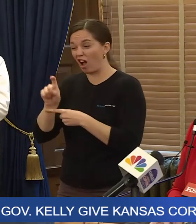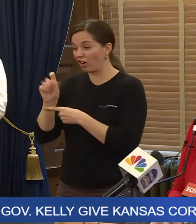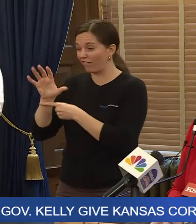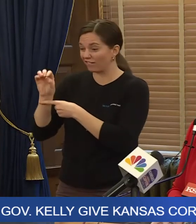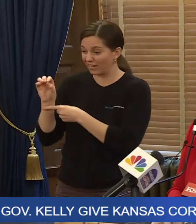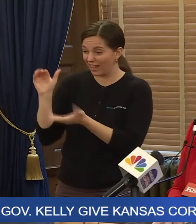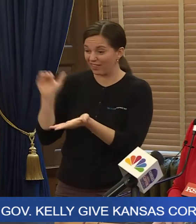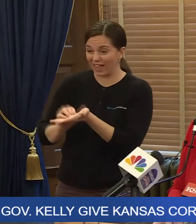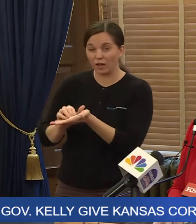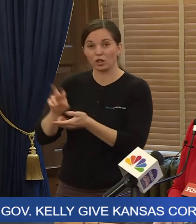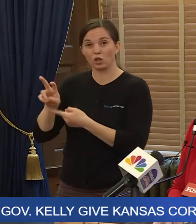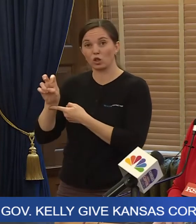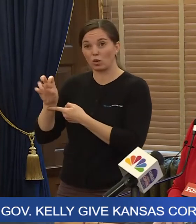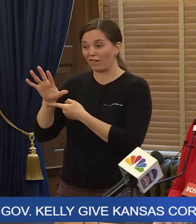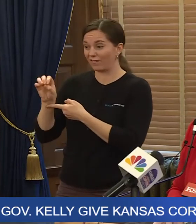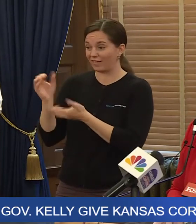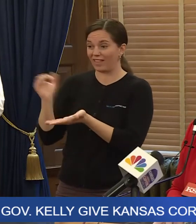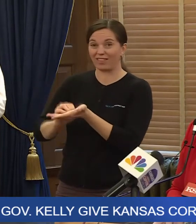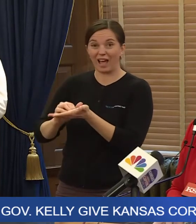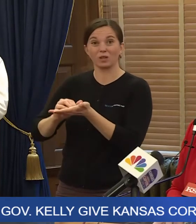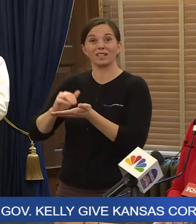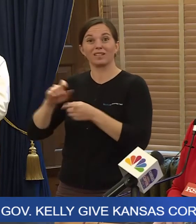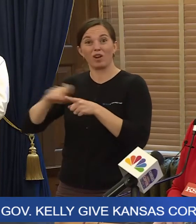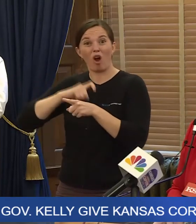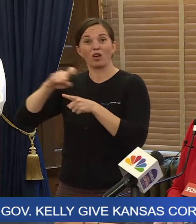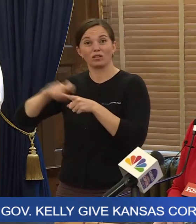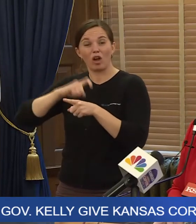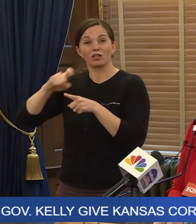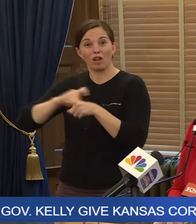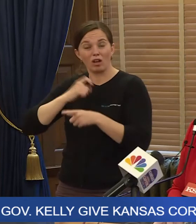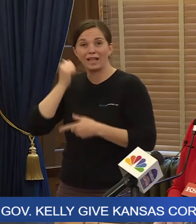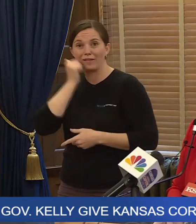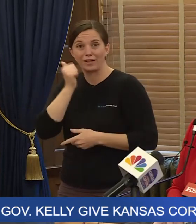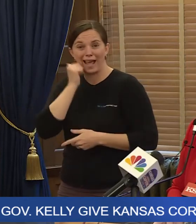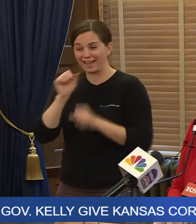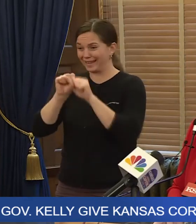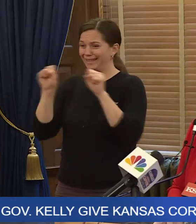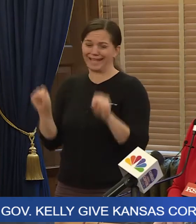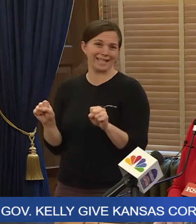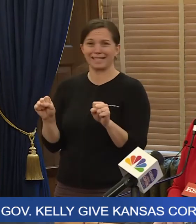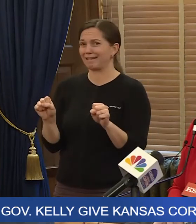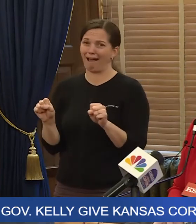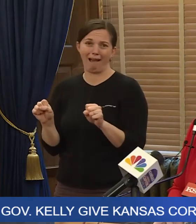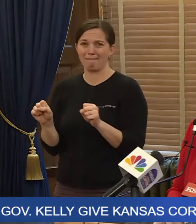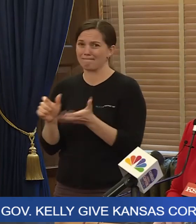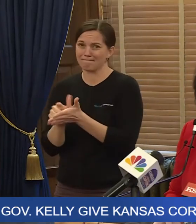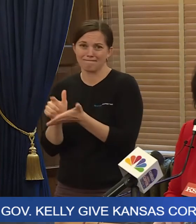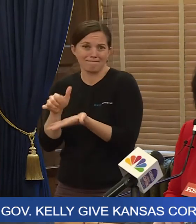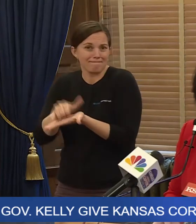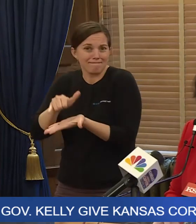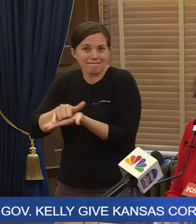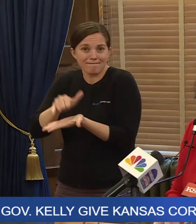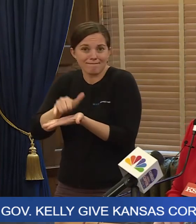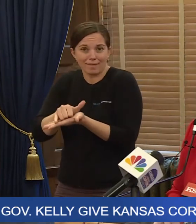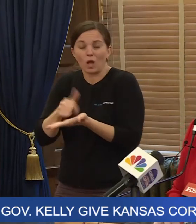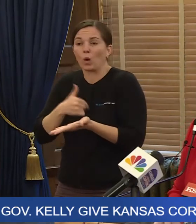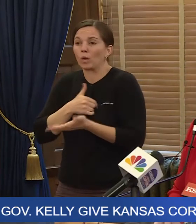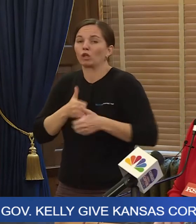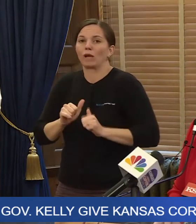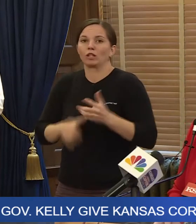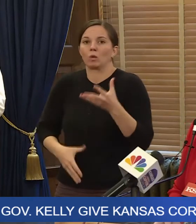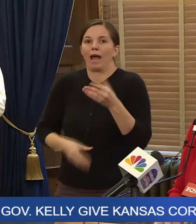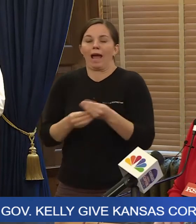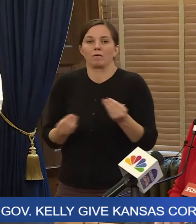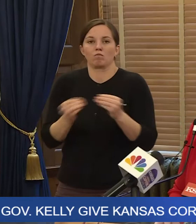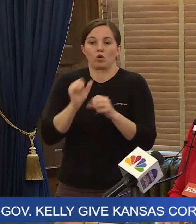250,000 calls a day, and there's no system that can easily handle these volumes. We are mitigating by adding capacity wherever we can